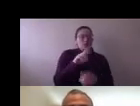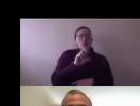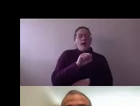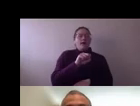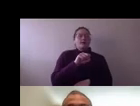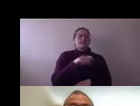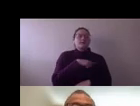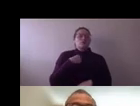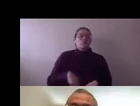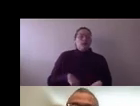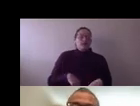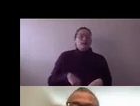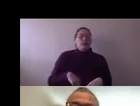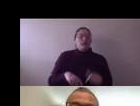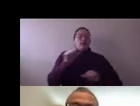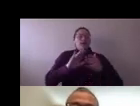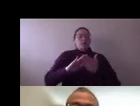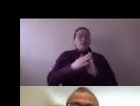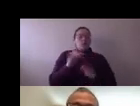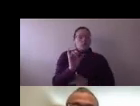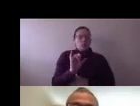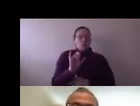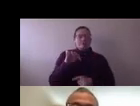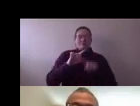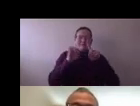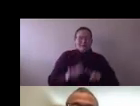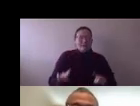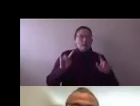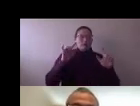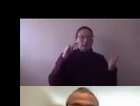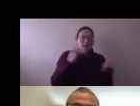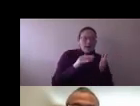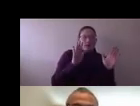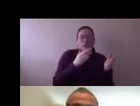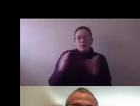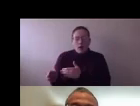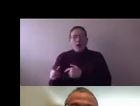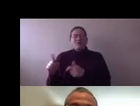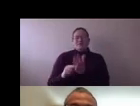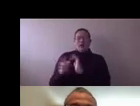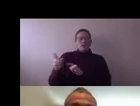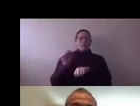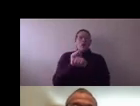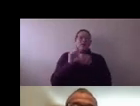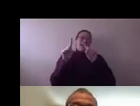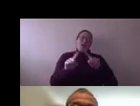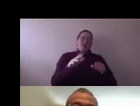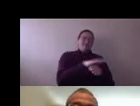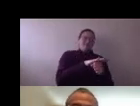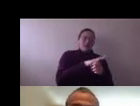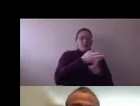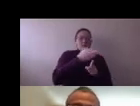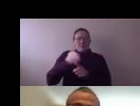well. It's interdisciplinary in the sense that Chinese American scientists work in many different fields, in many